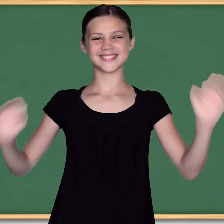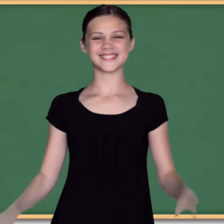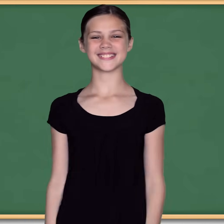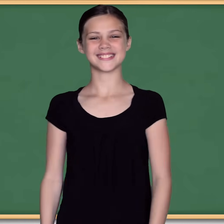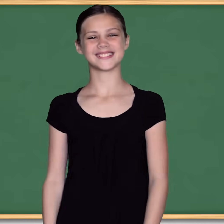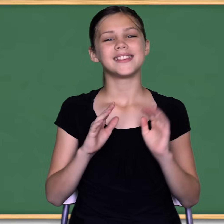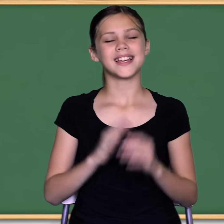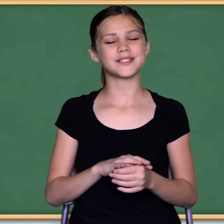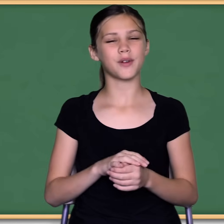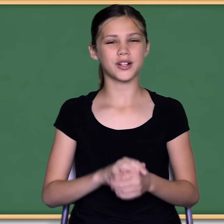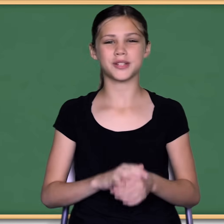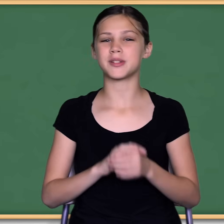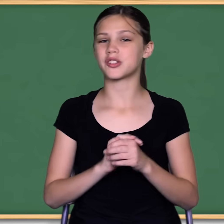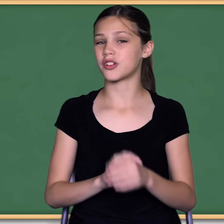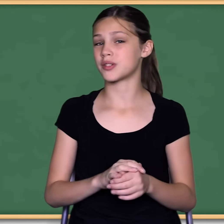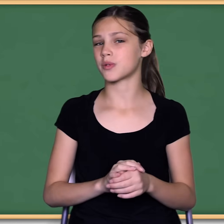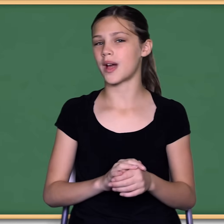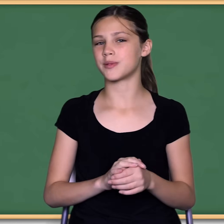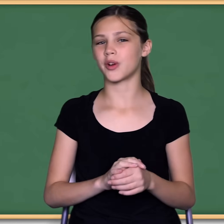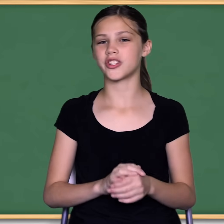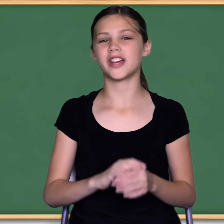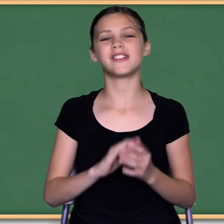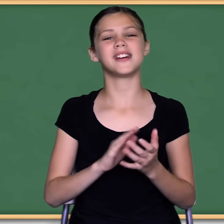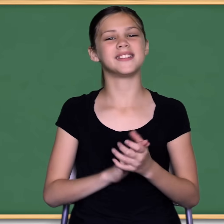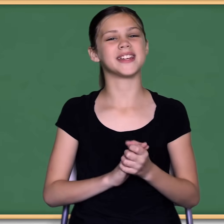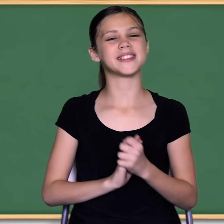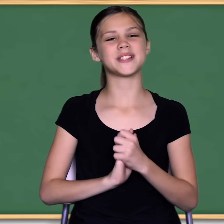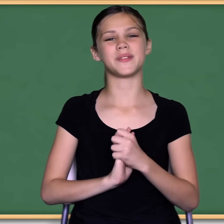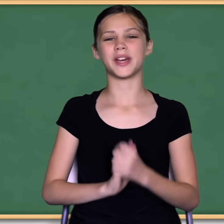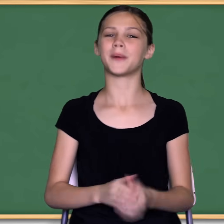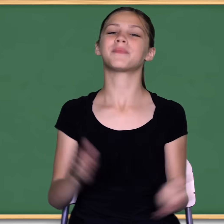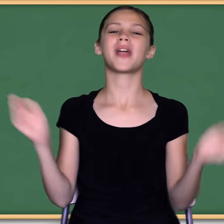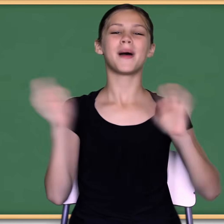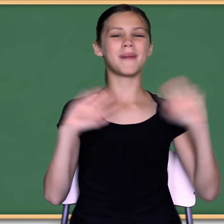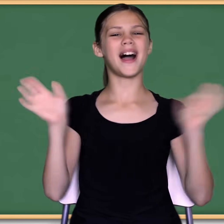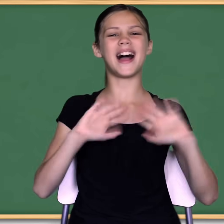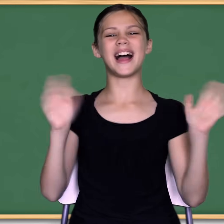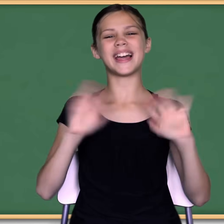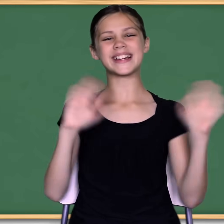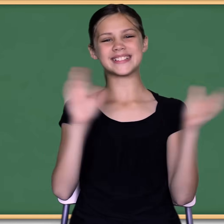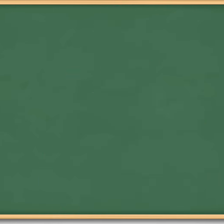Thanks for watching. Be sure to subscribe to our channel and like this video. Bye!